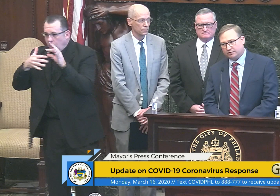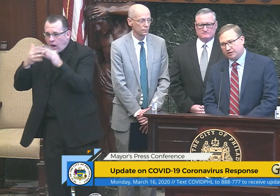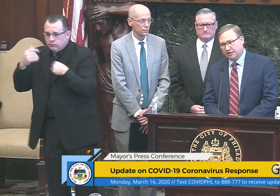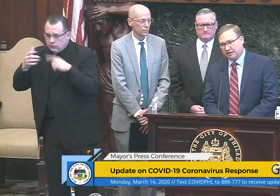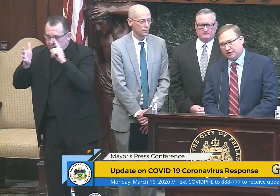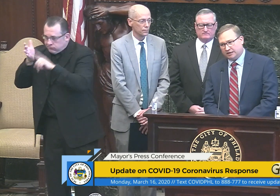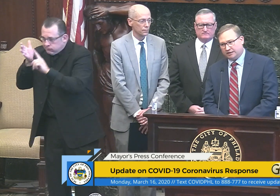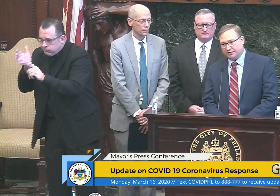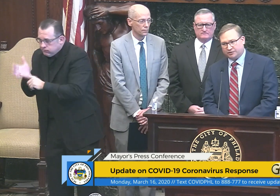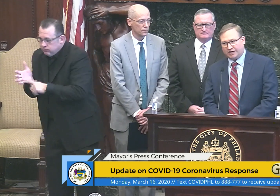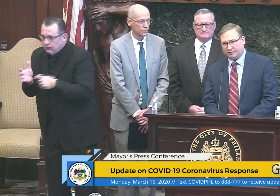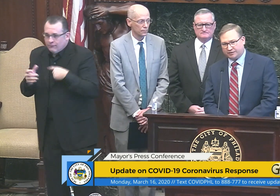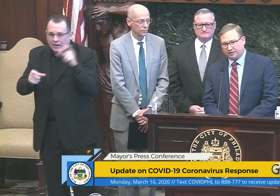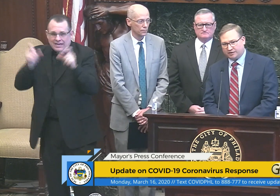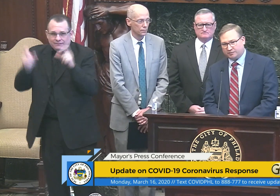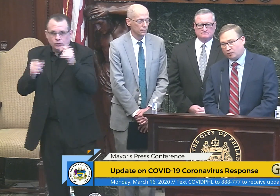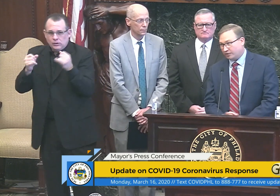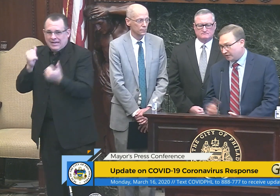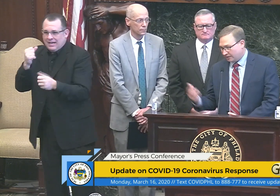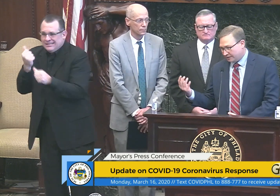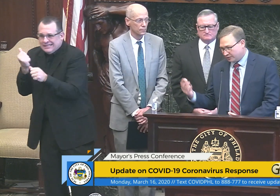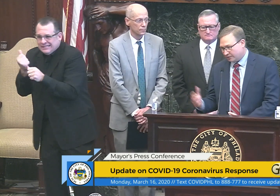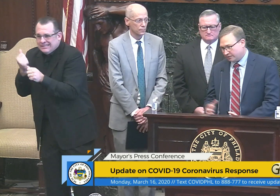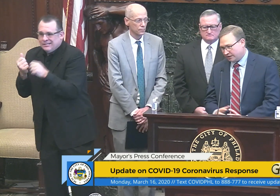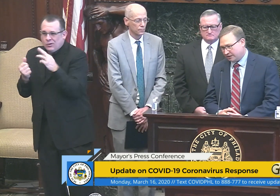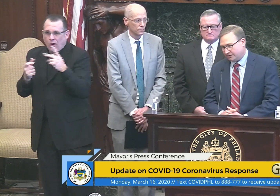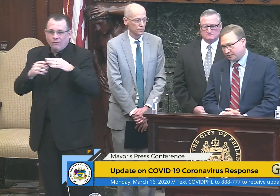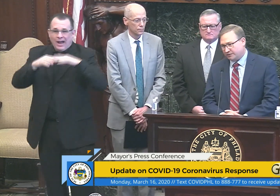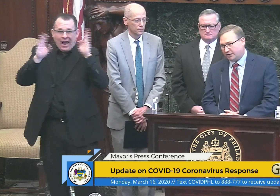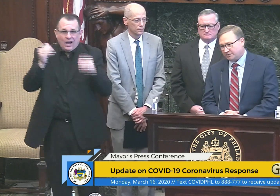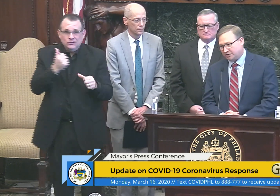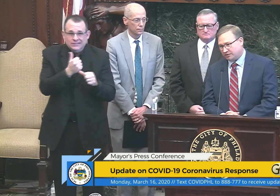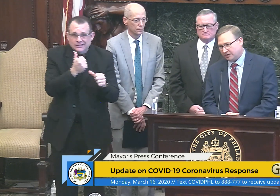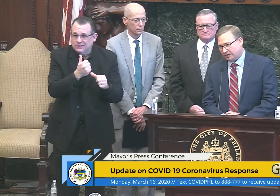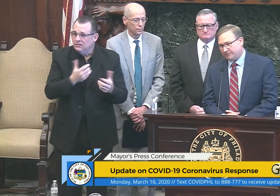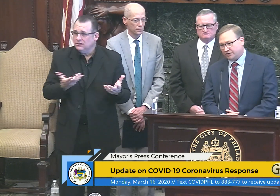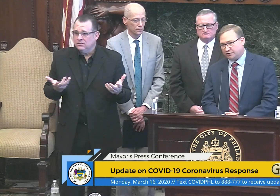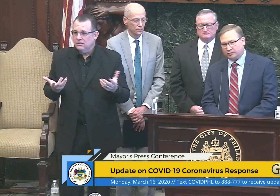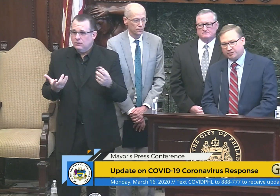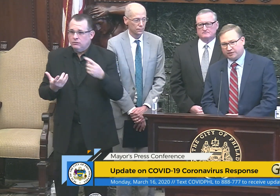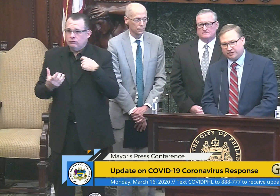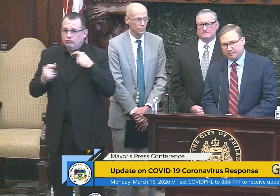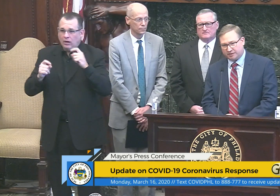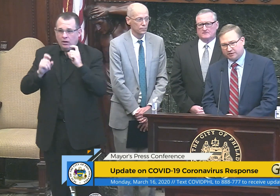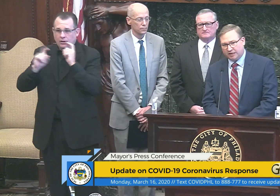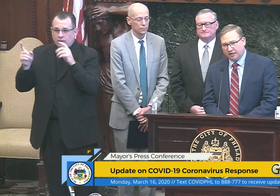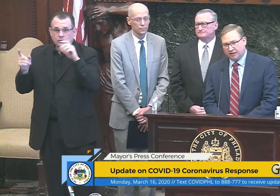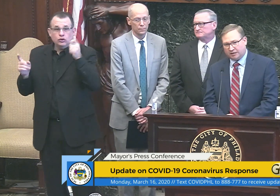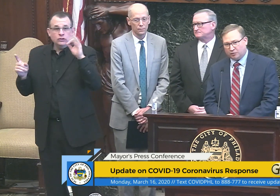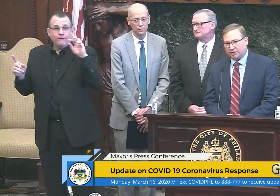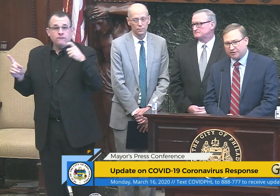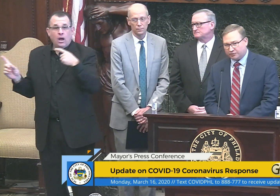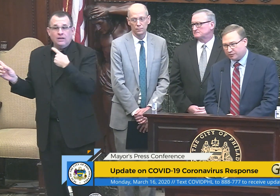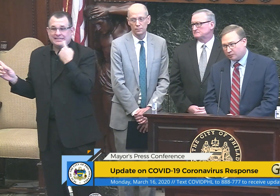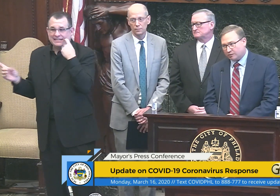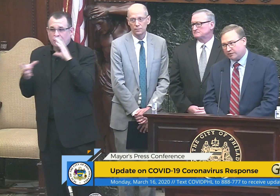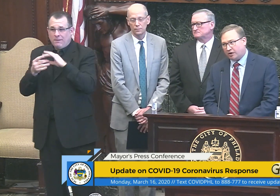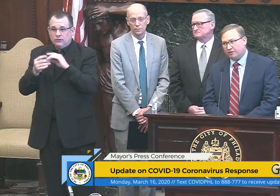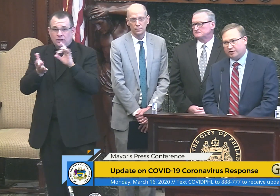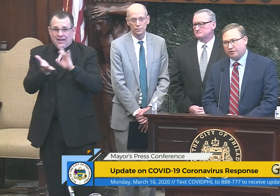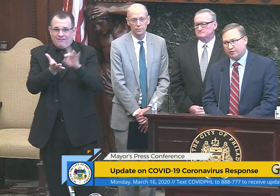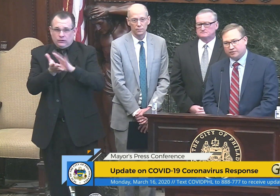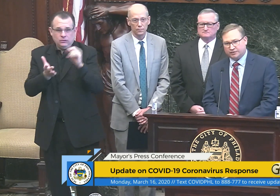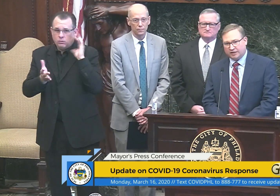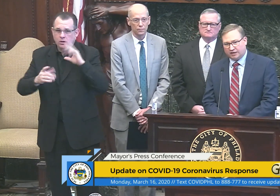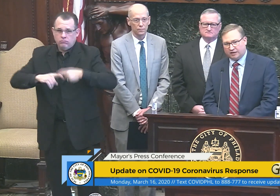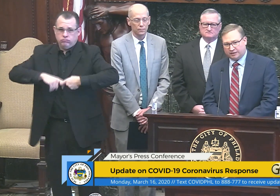assistance or additional housing support. As you heard Judge Fox mention, evictions will be suspended. We're continuing to work with all